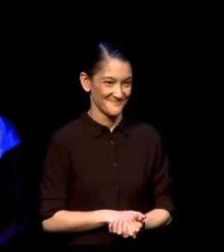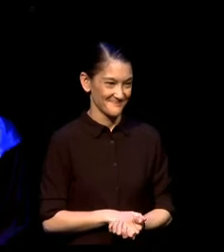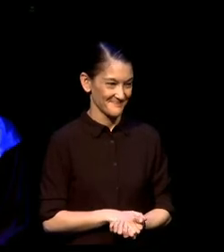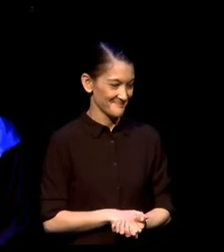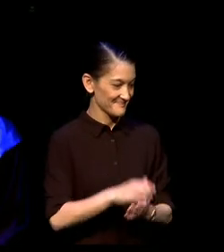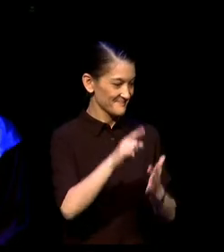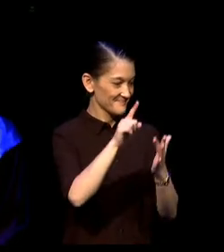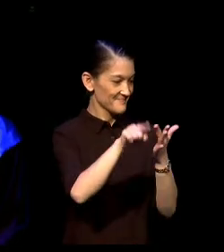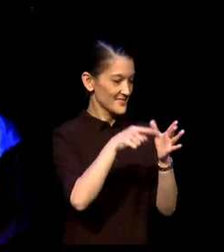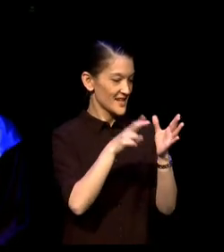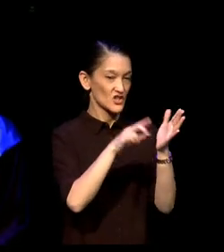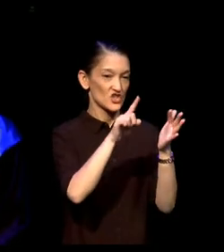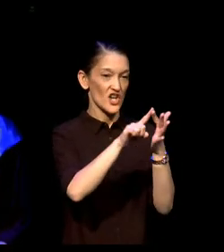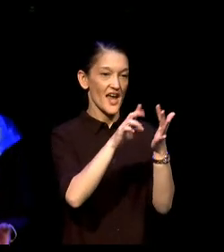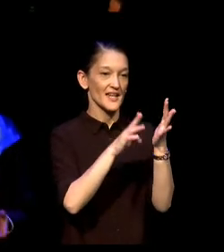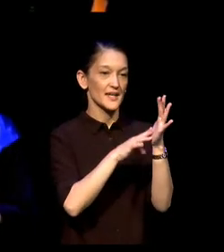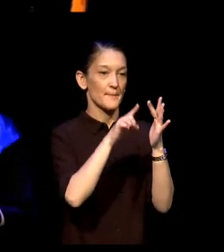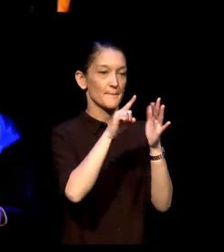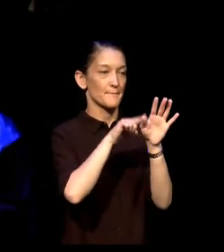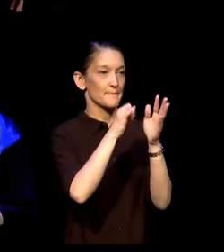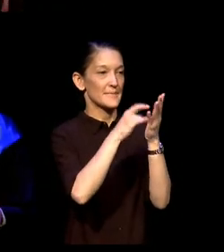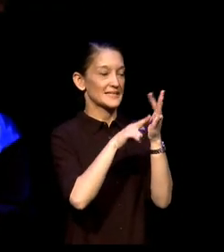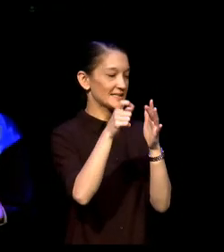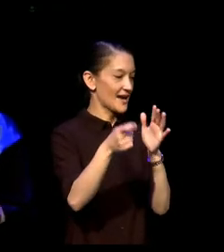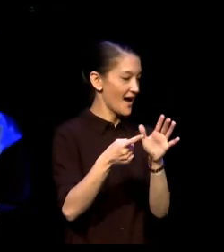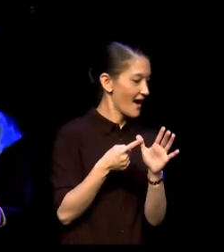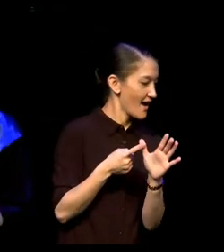Jay Mystica.